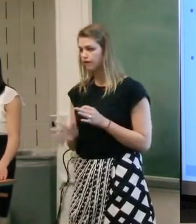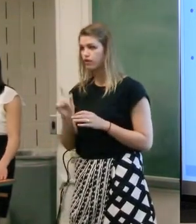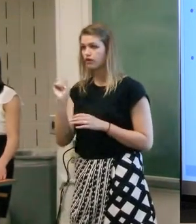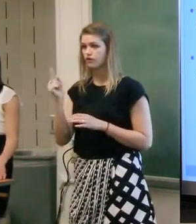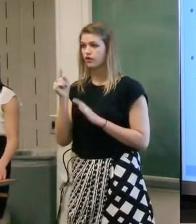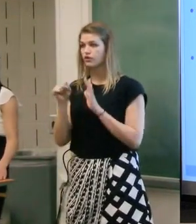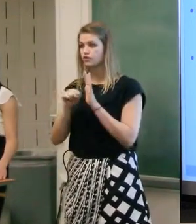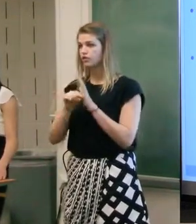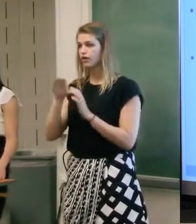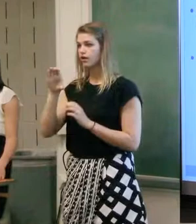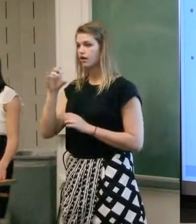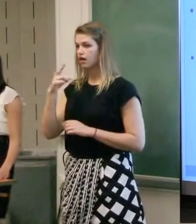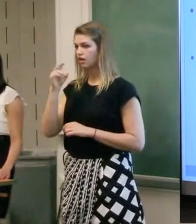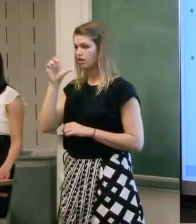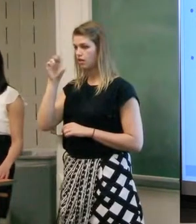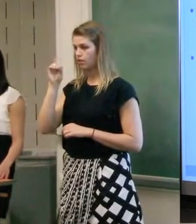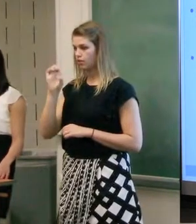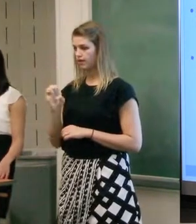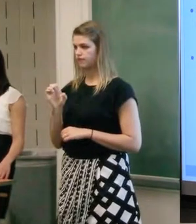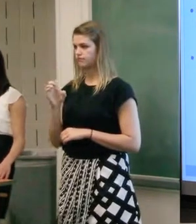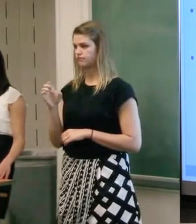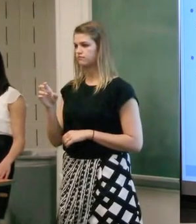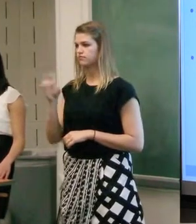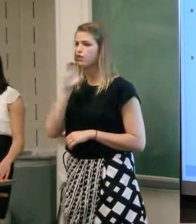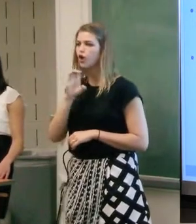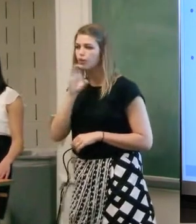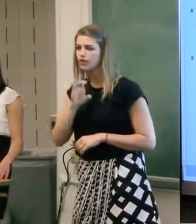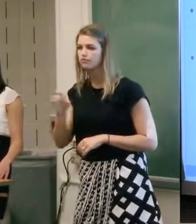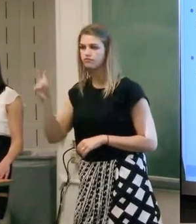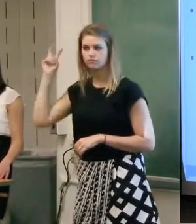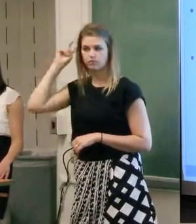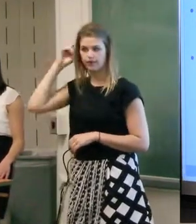grade student, Chloe, who has a year in.